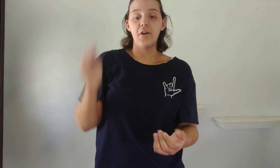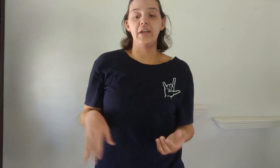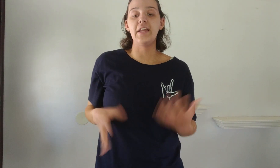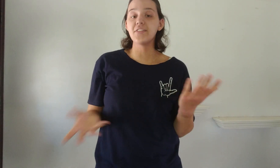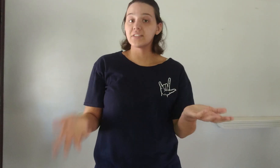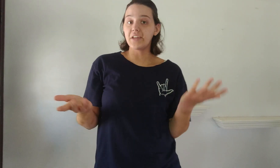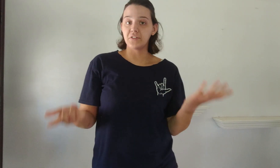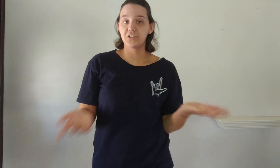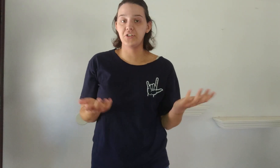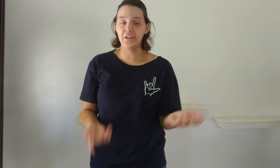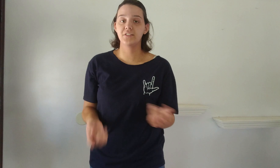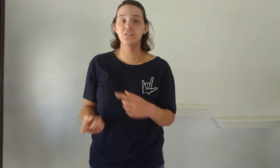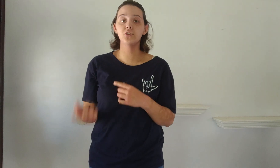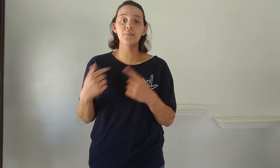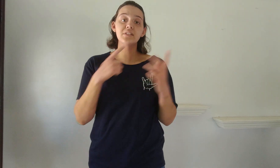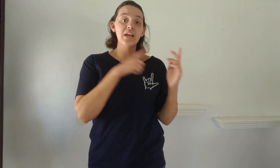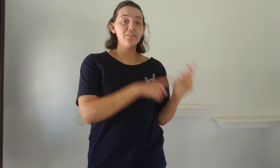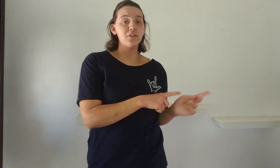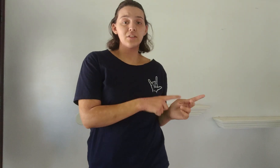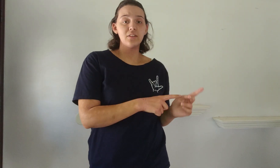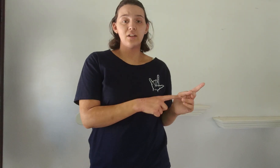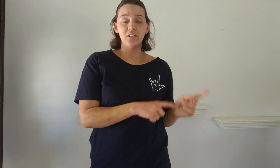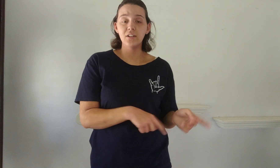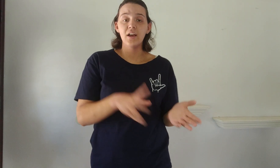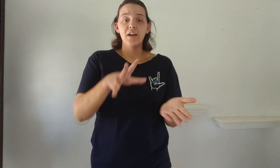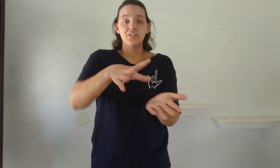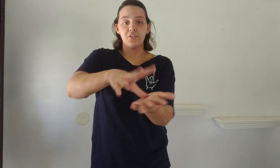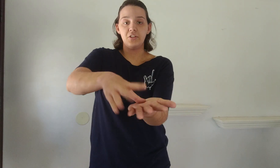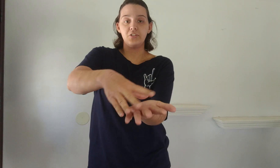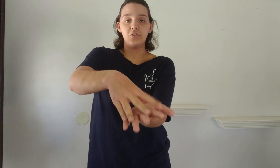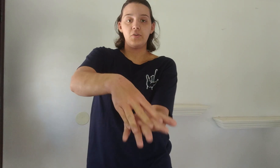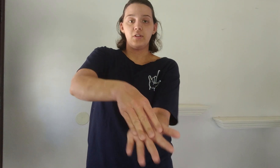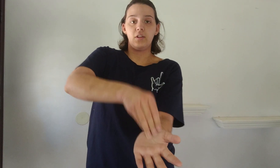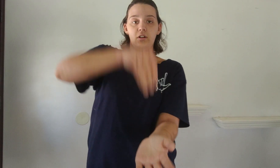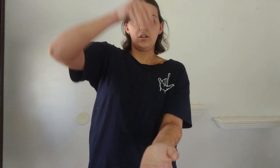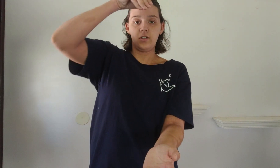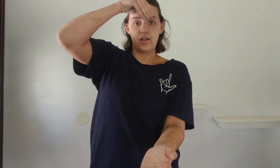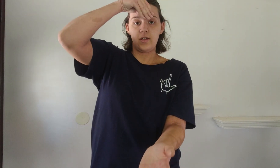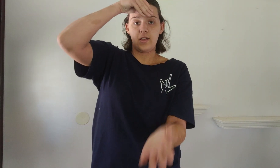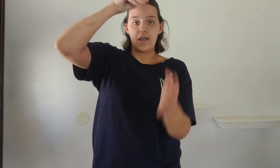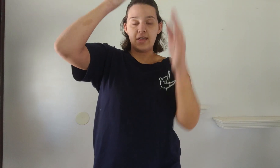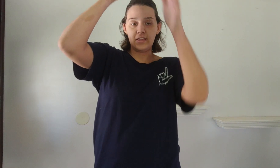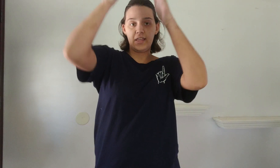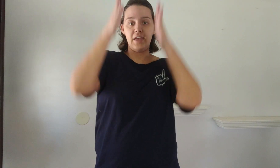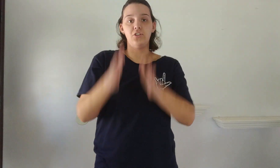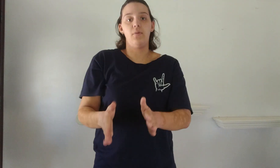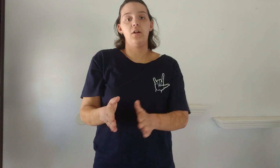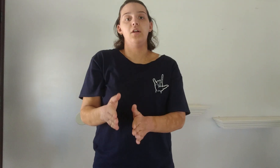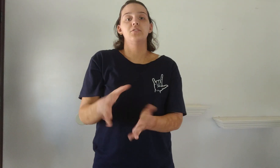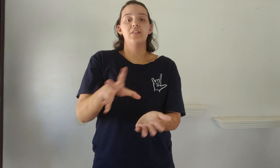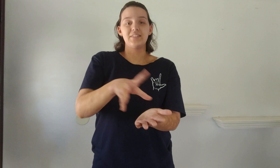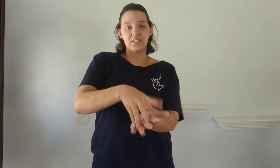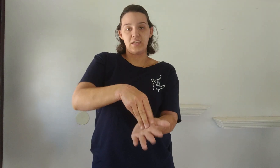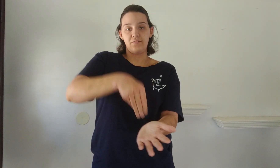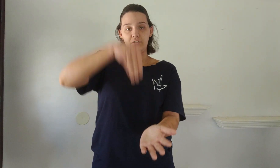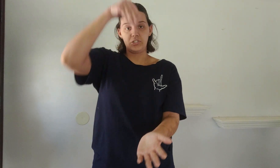now the sign for student. So do you remember the sign for learn? So you're going to do learn, and then the agent marker. So that's the sign for